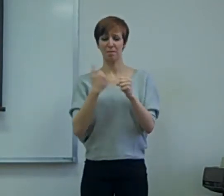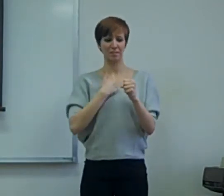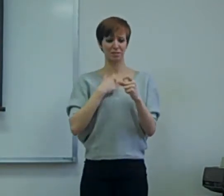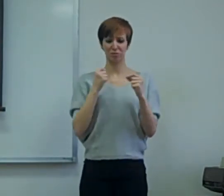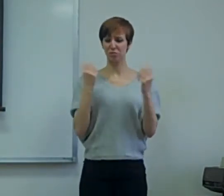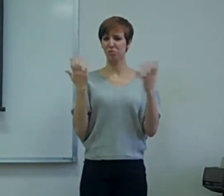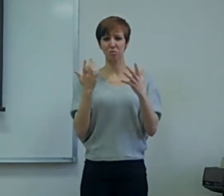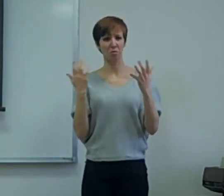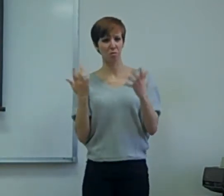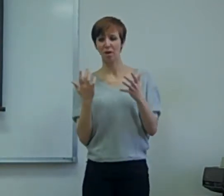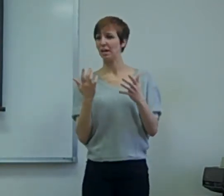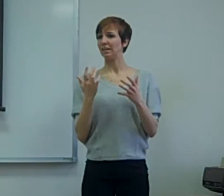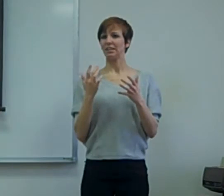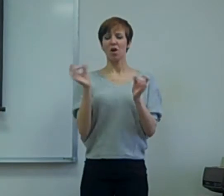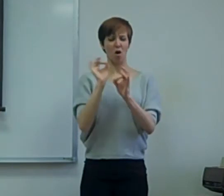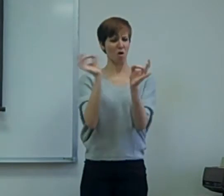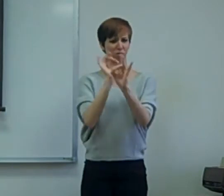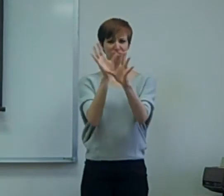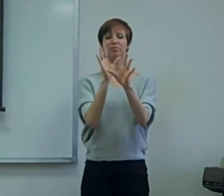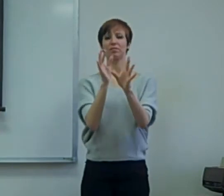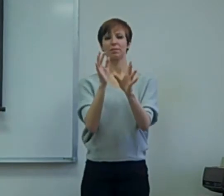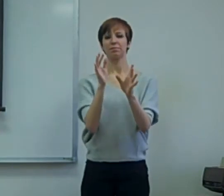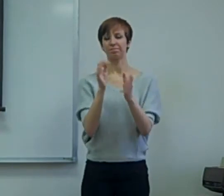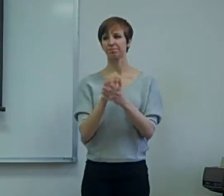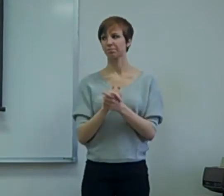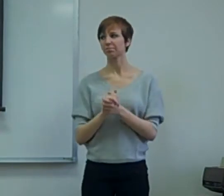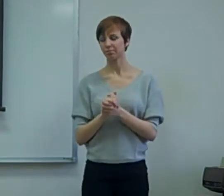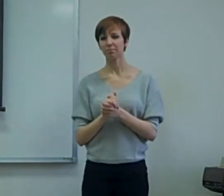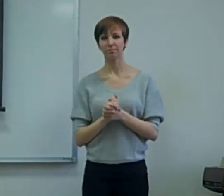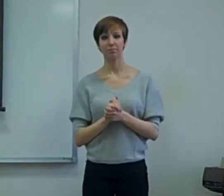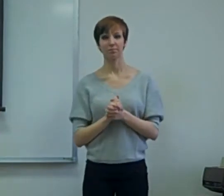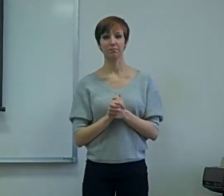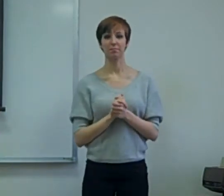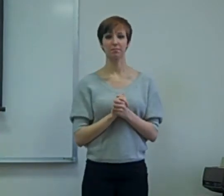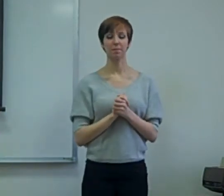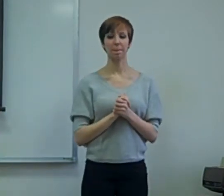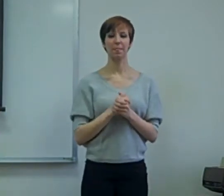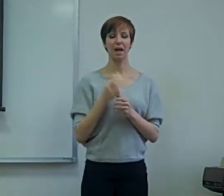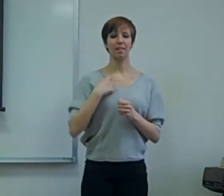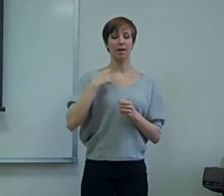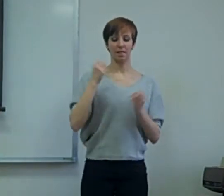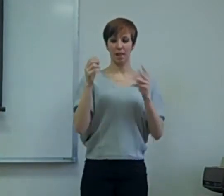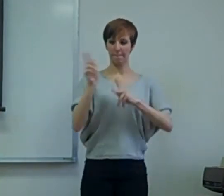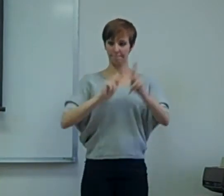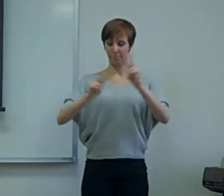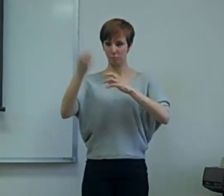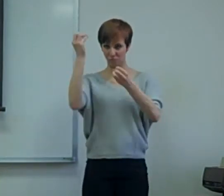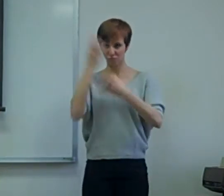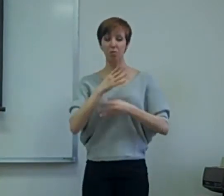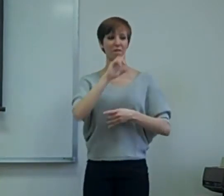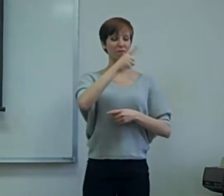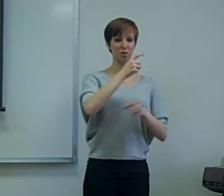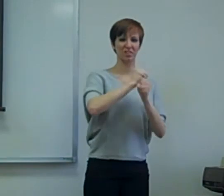child says the second year is worse than the first. And by that time, a lot of people are like, haven't you moved on